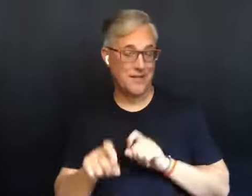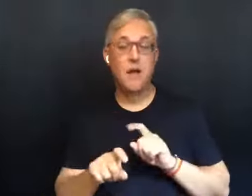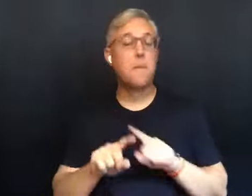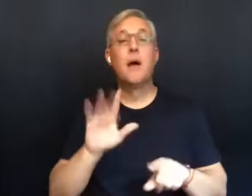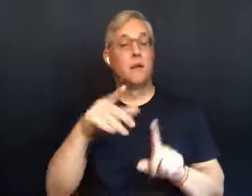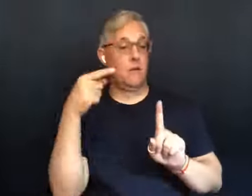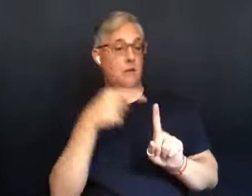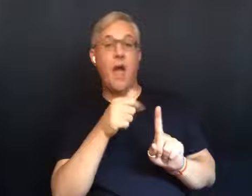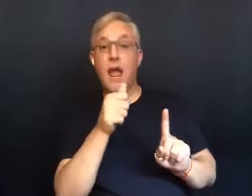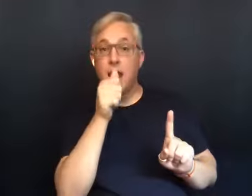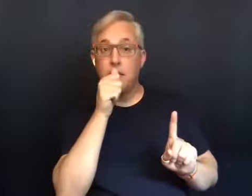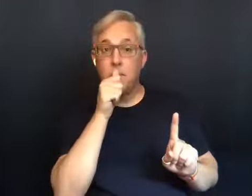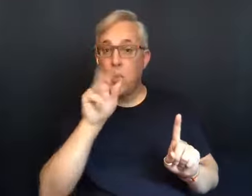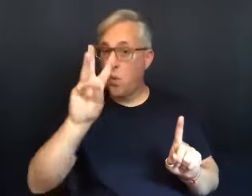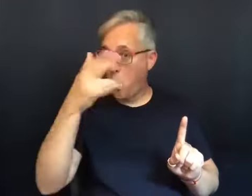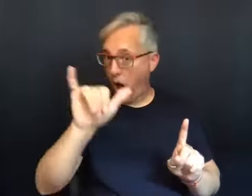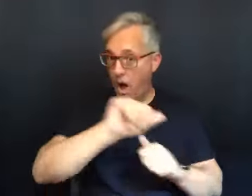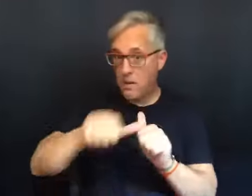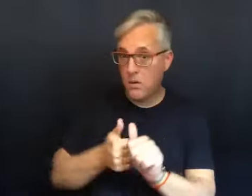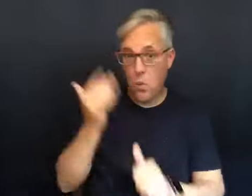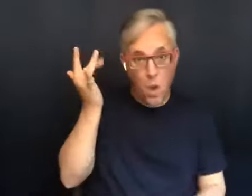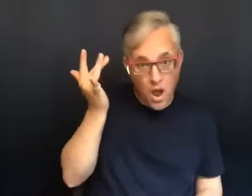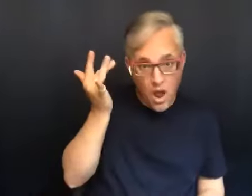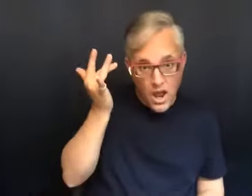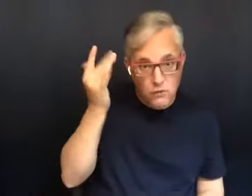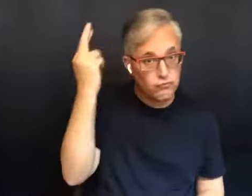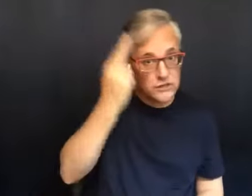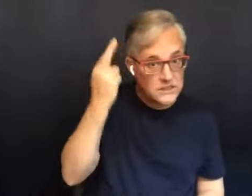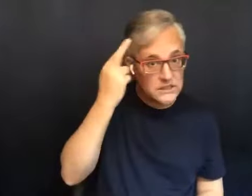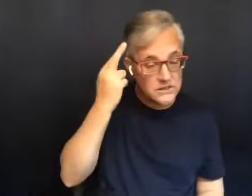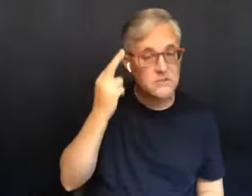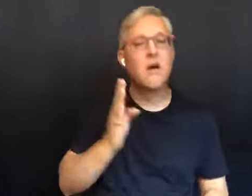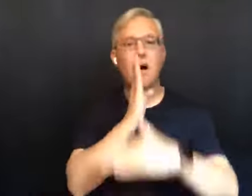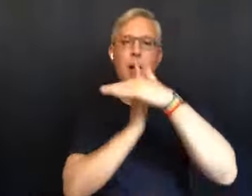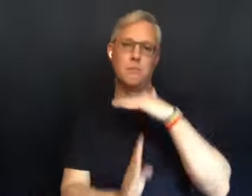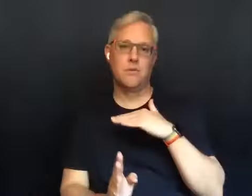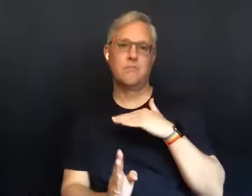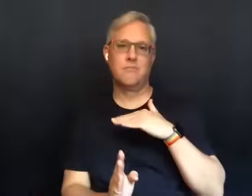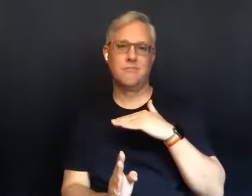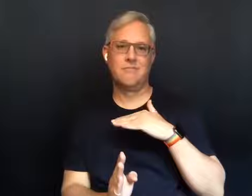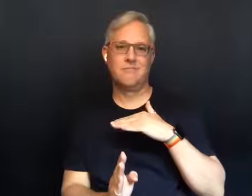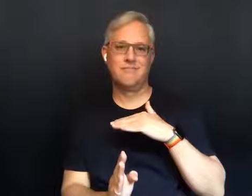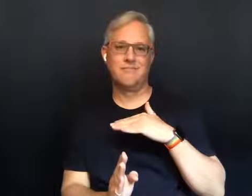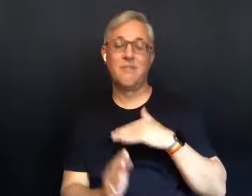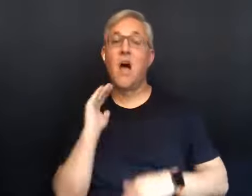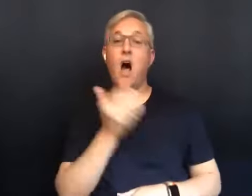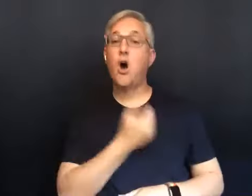people I would reach out to with questions that I had. But the why of anonymity is genuine